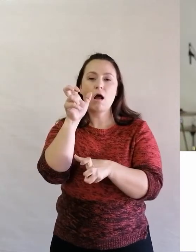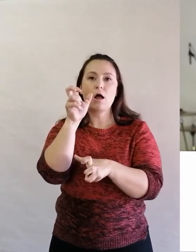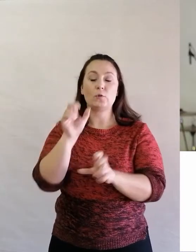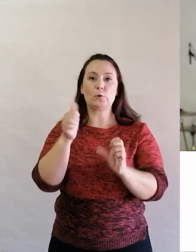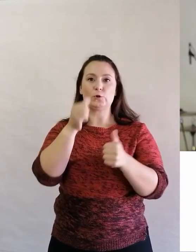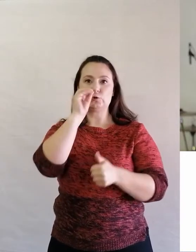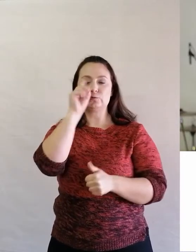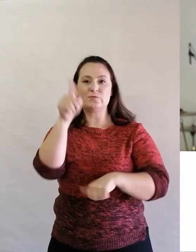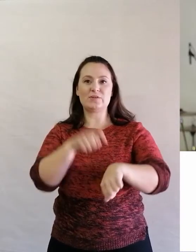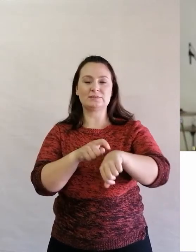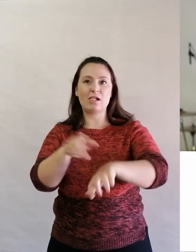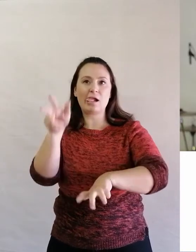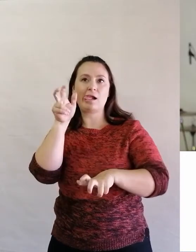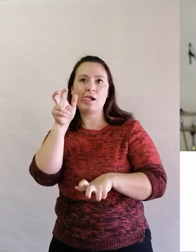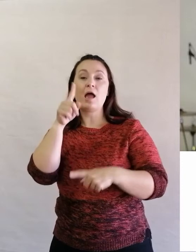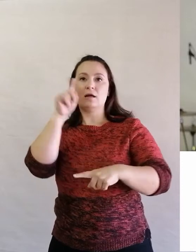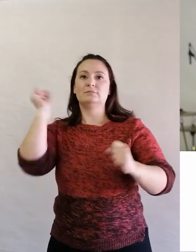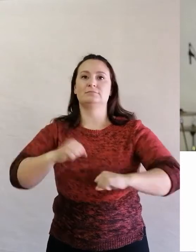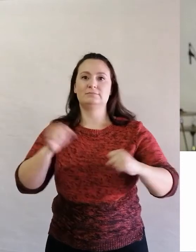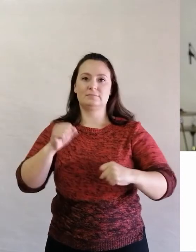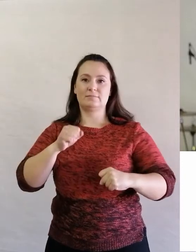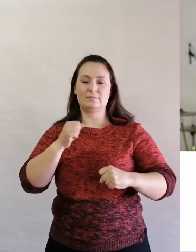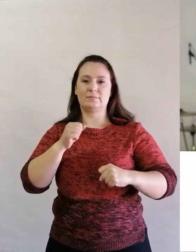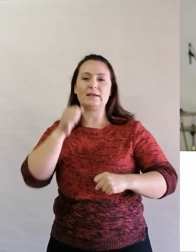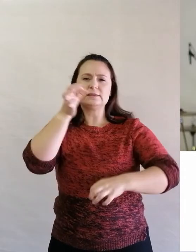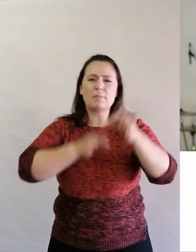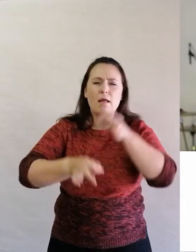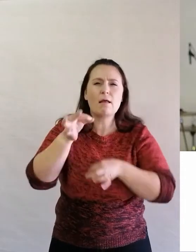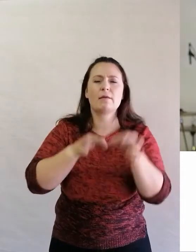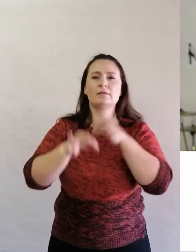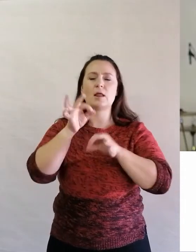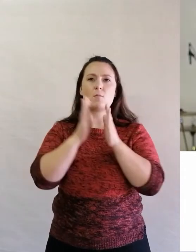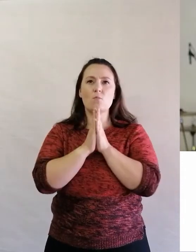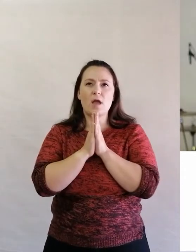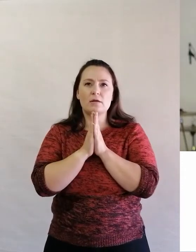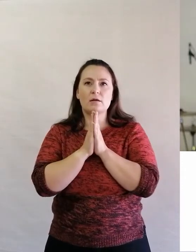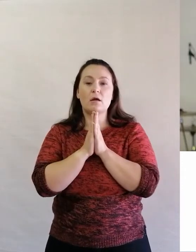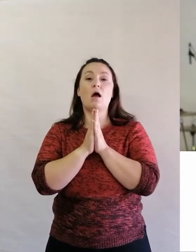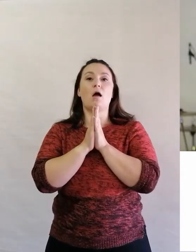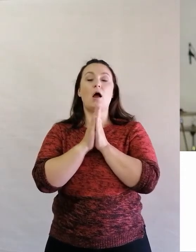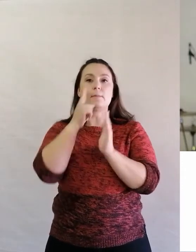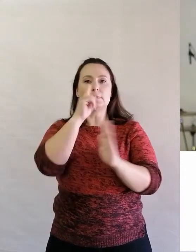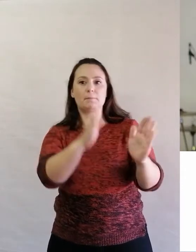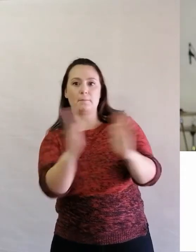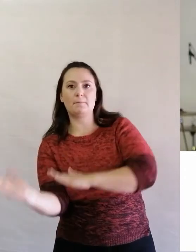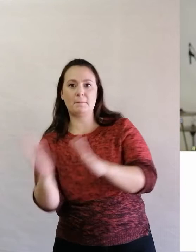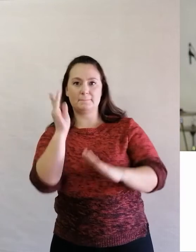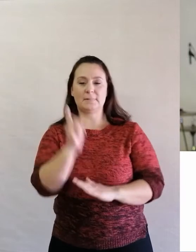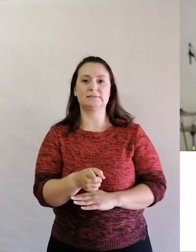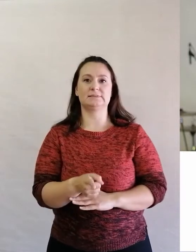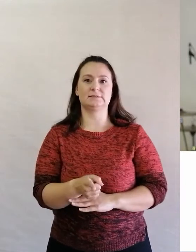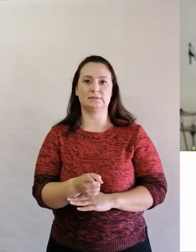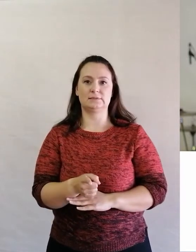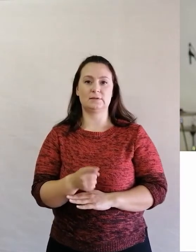time, it was, yes, this is it. And then when they explained the gospel to me after I'd prayed, I realized I need to be baptized in water. I just remember